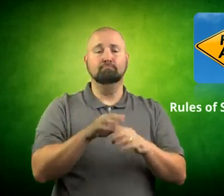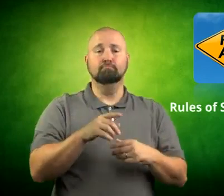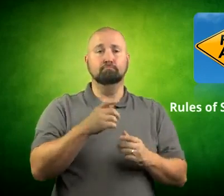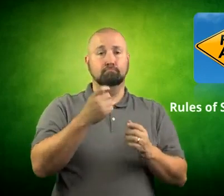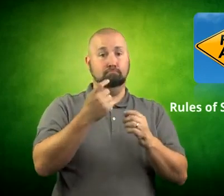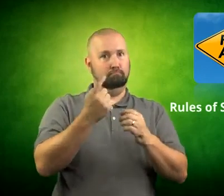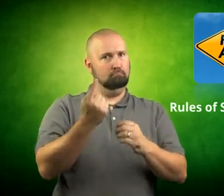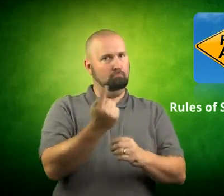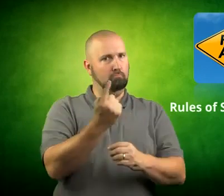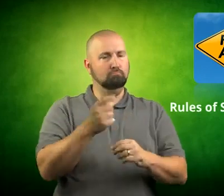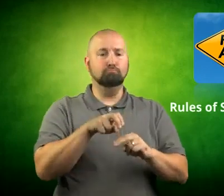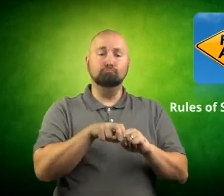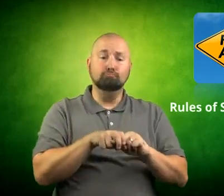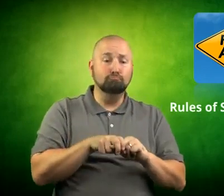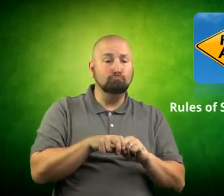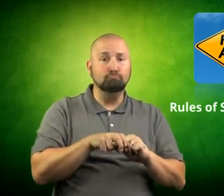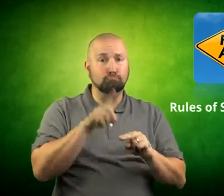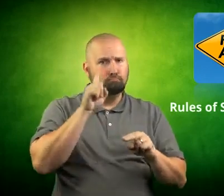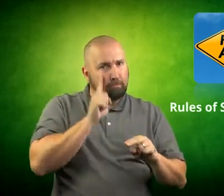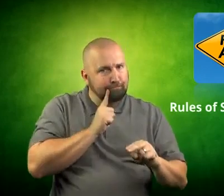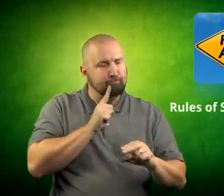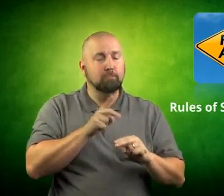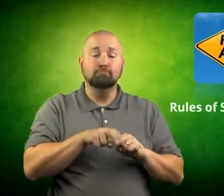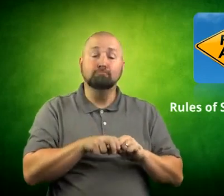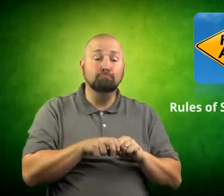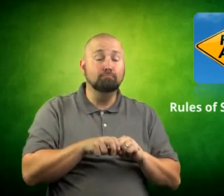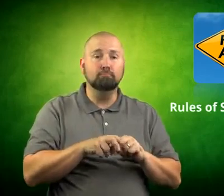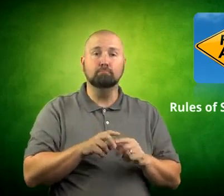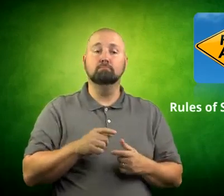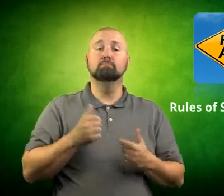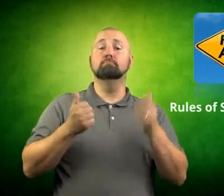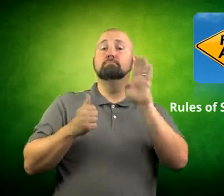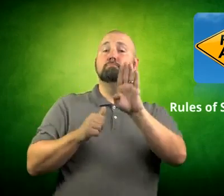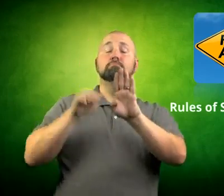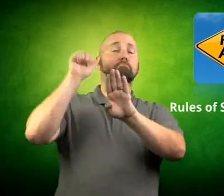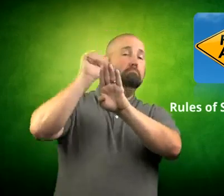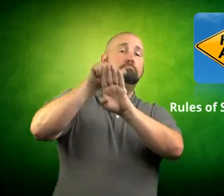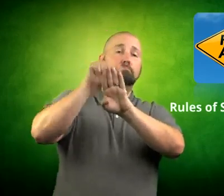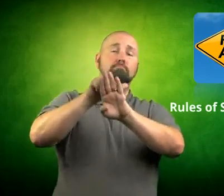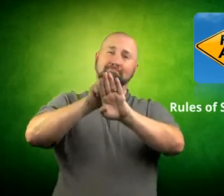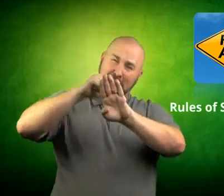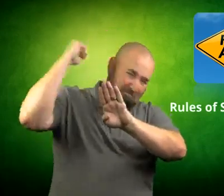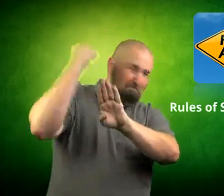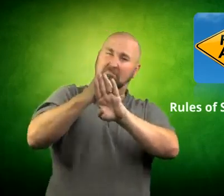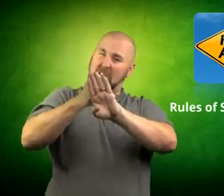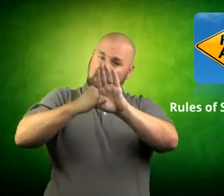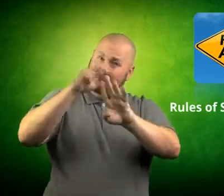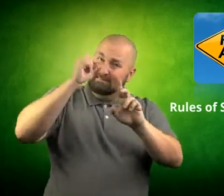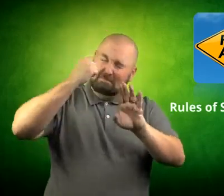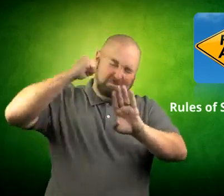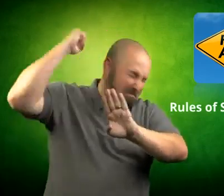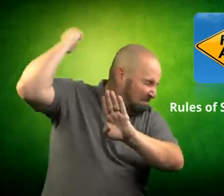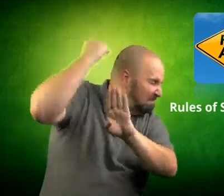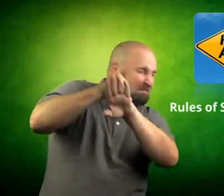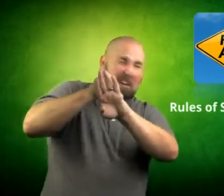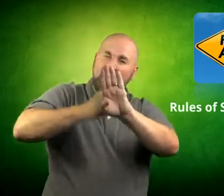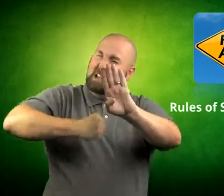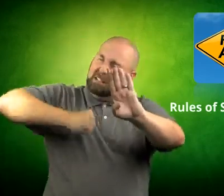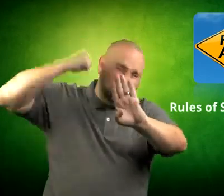say they're in an office by themselves. You could be banging on that door all day long, and if